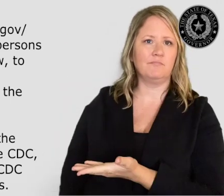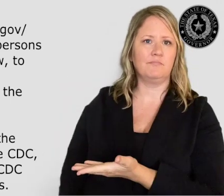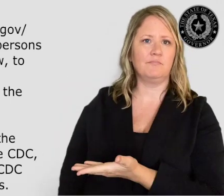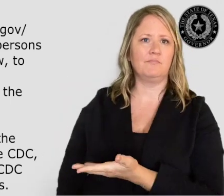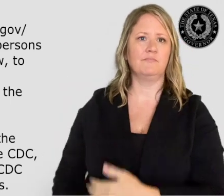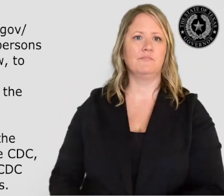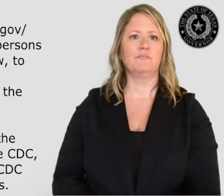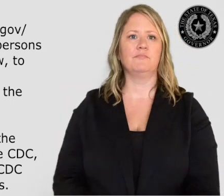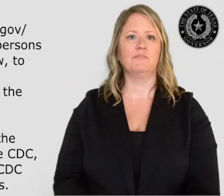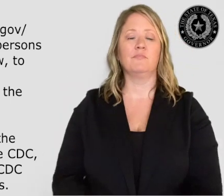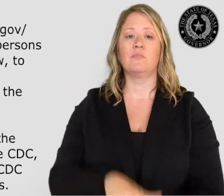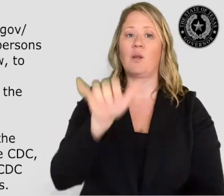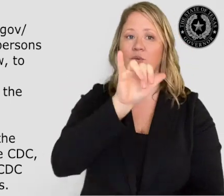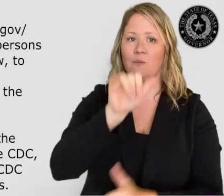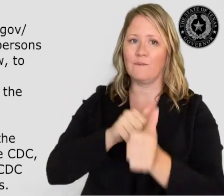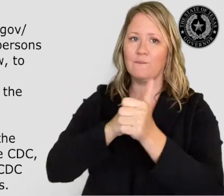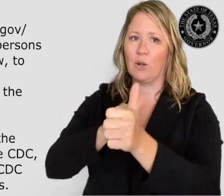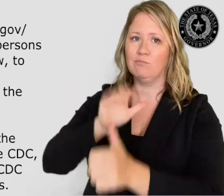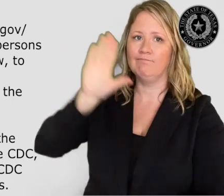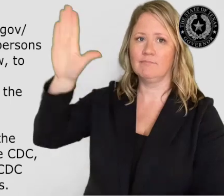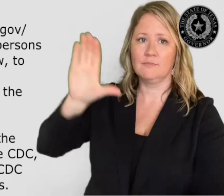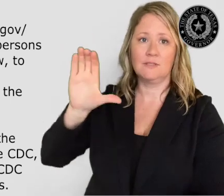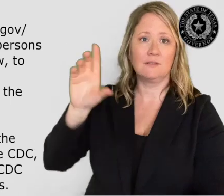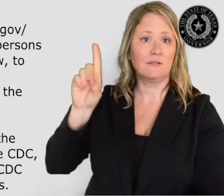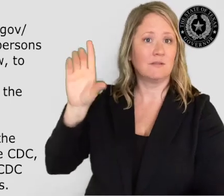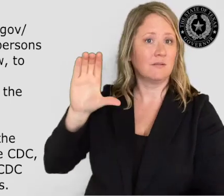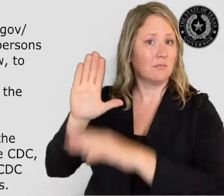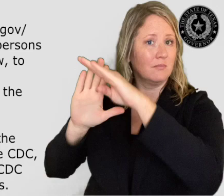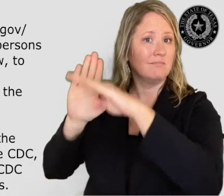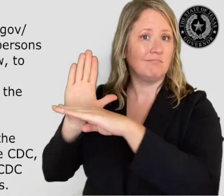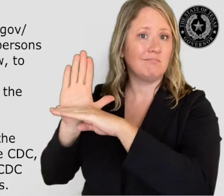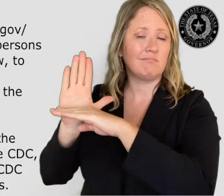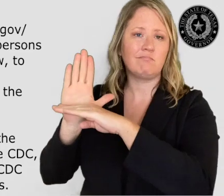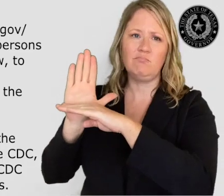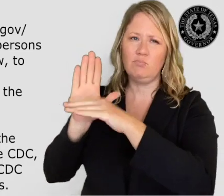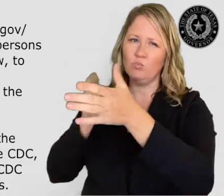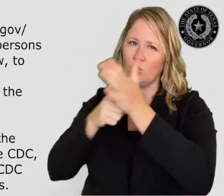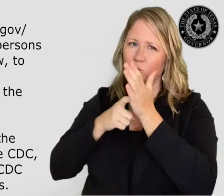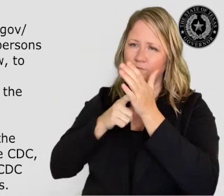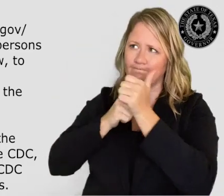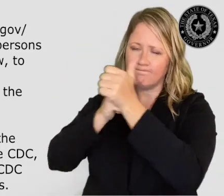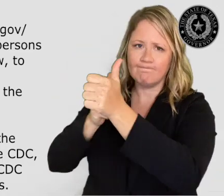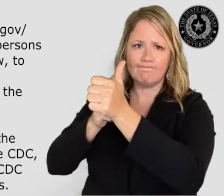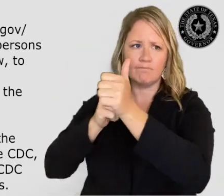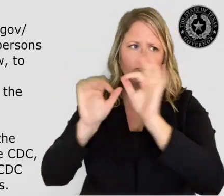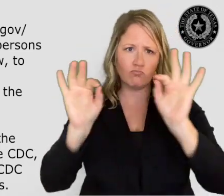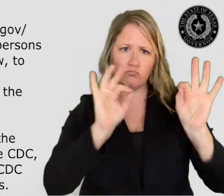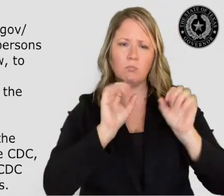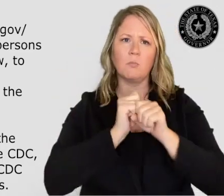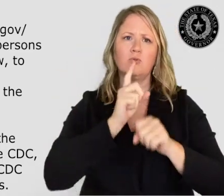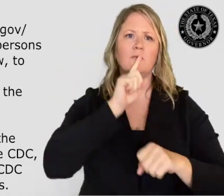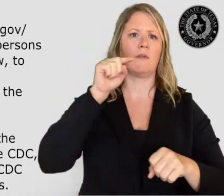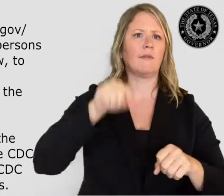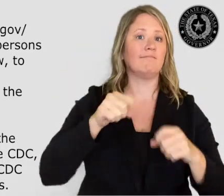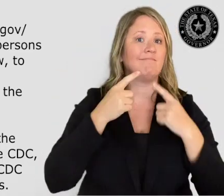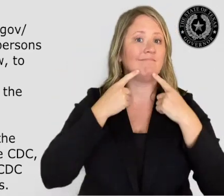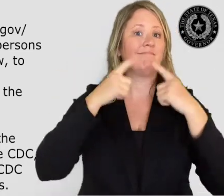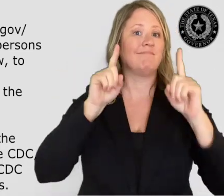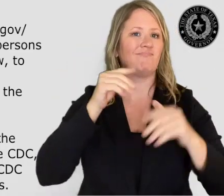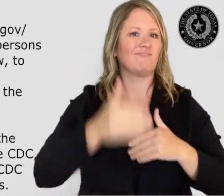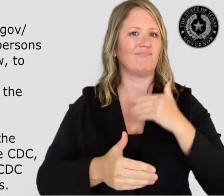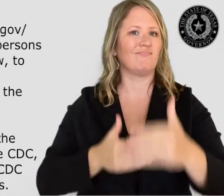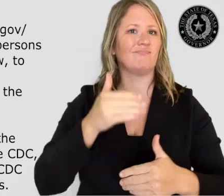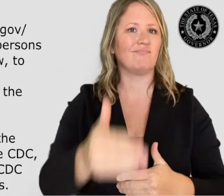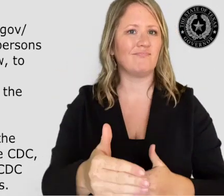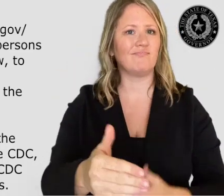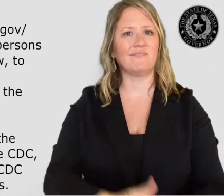www.dshs.texas.gov/coronavirus. All persons should also follow, to the extent not inconsistent with the DSHS minimum standards, the guidelines from the President and the CDC, as well